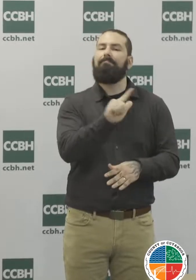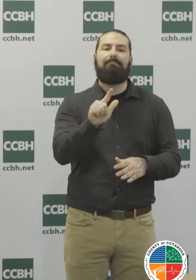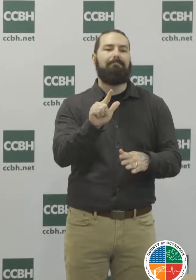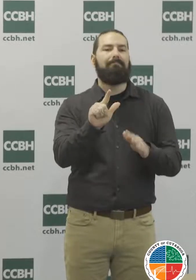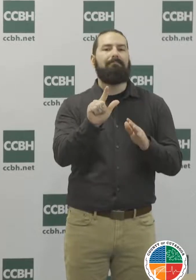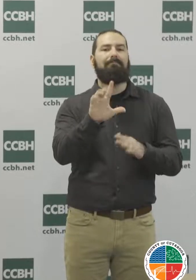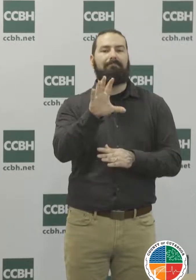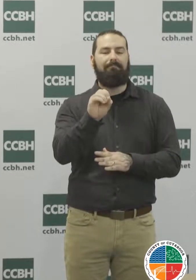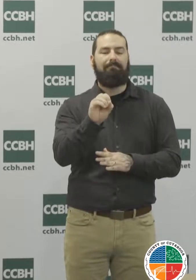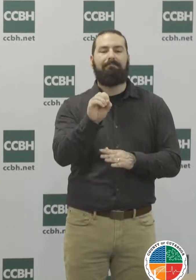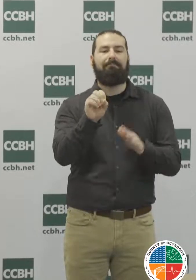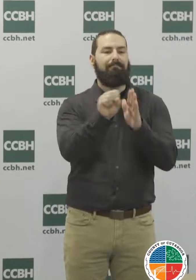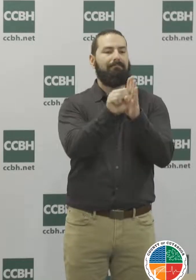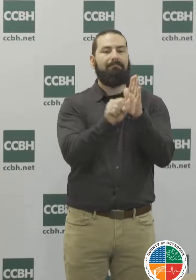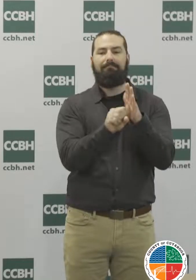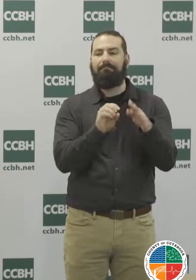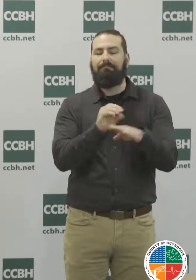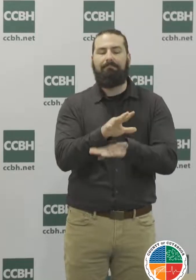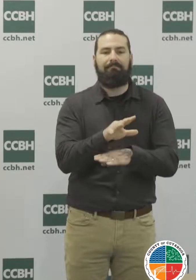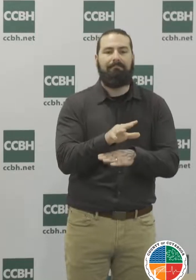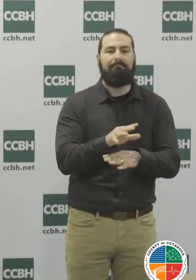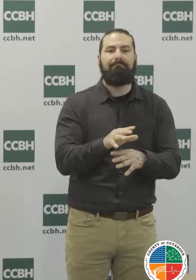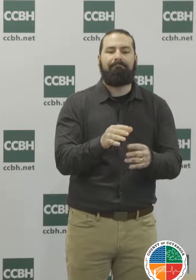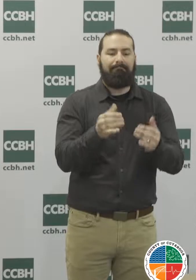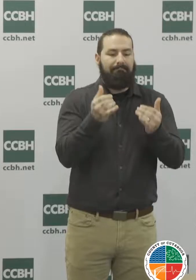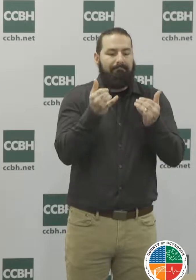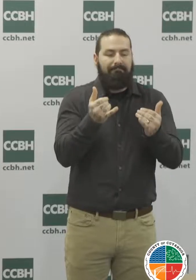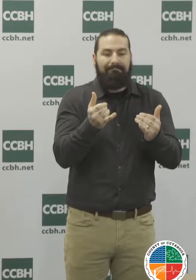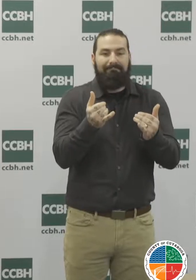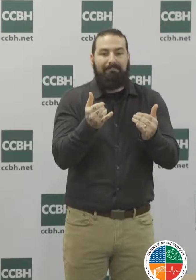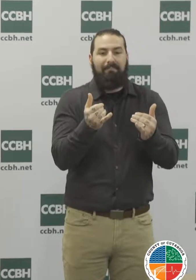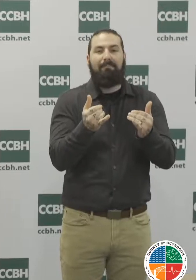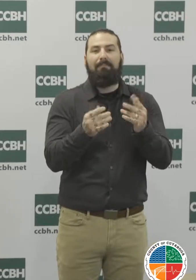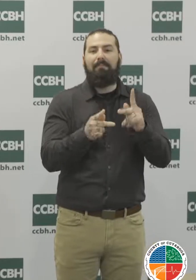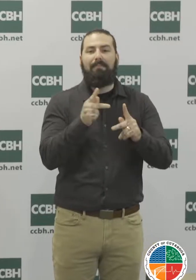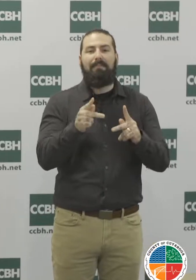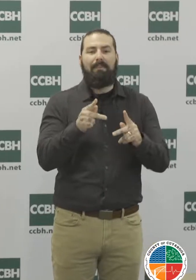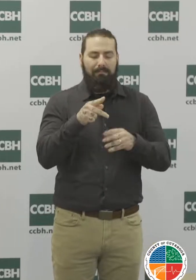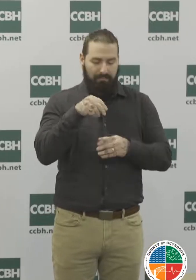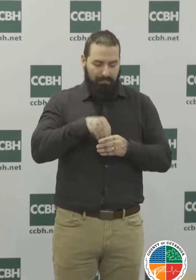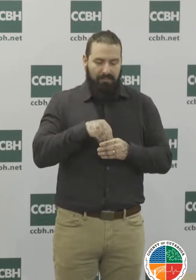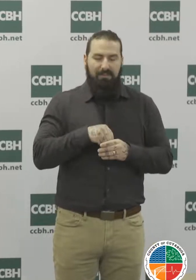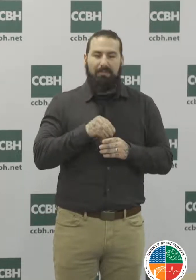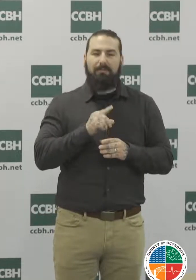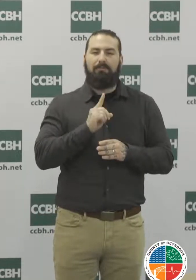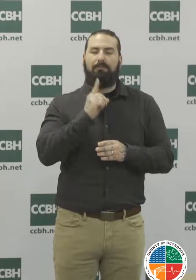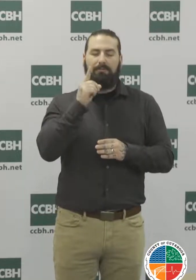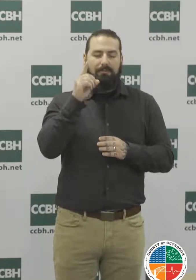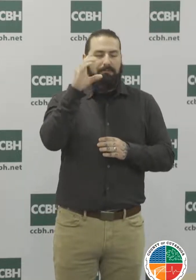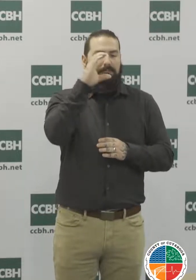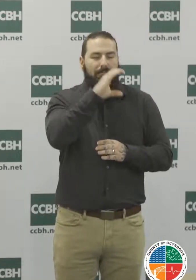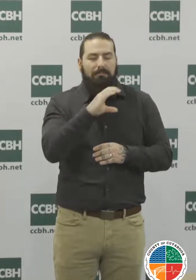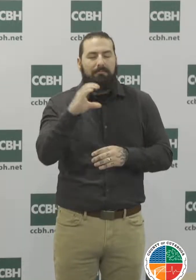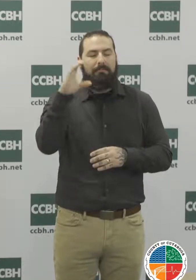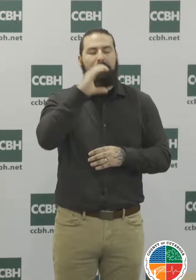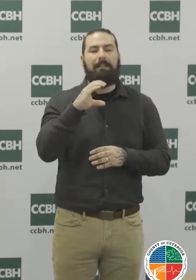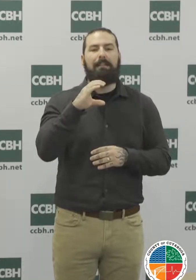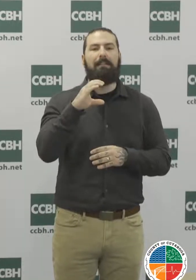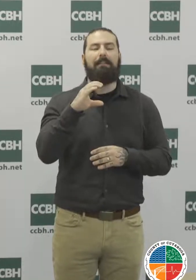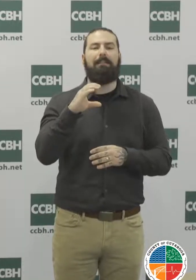has been a time that has led to deep soul searching and has challenged many people's notions of